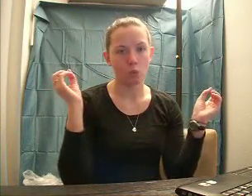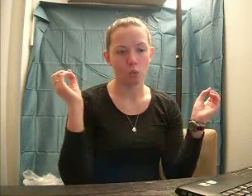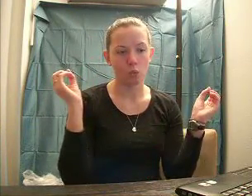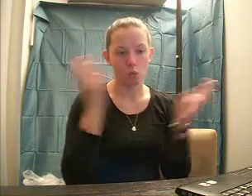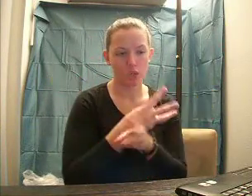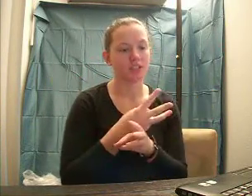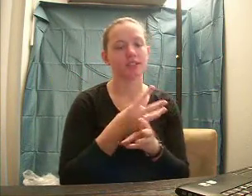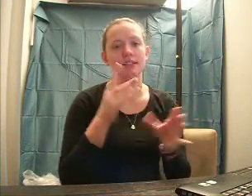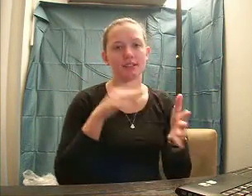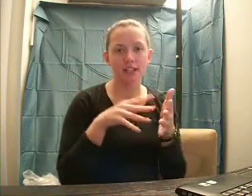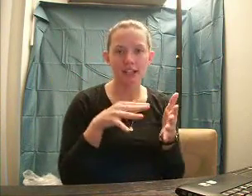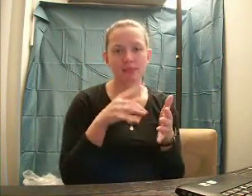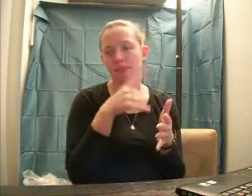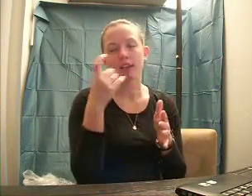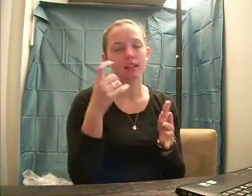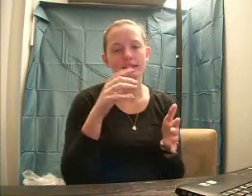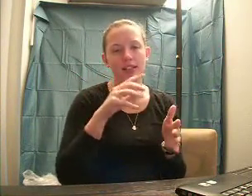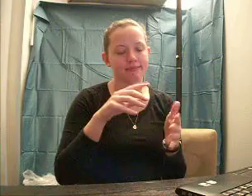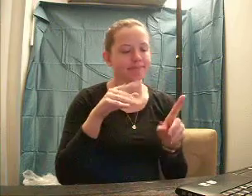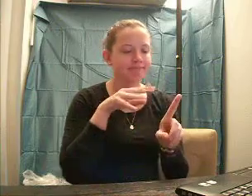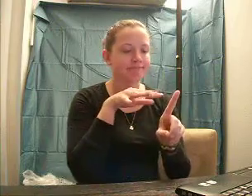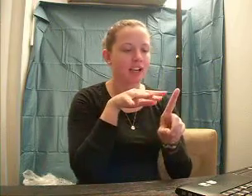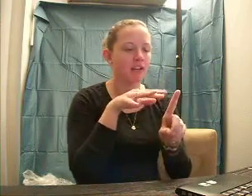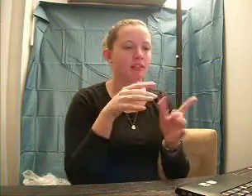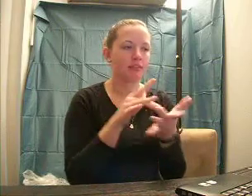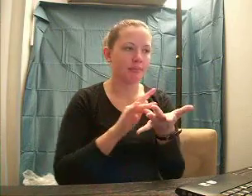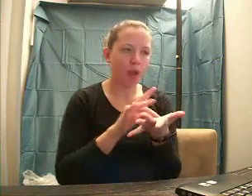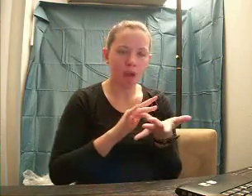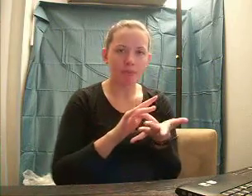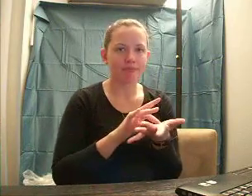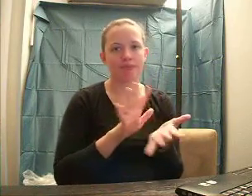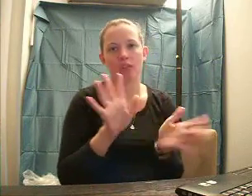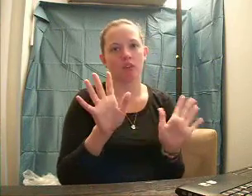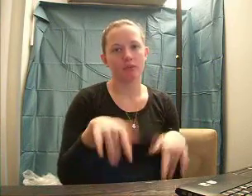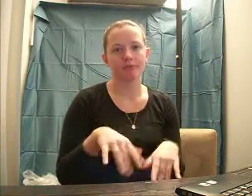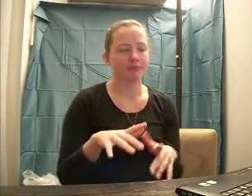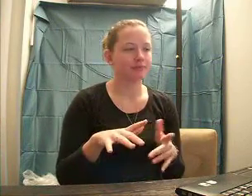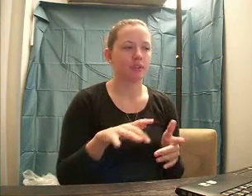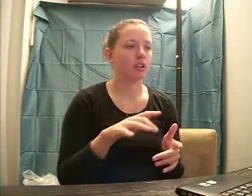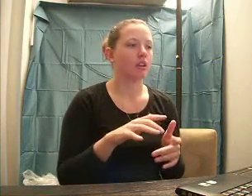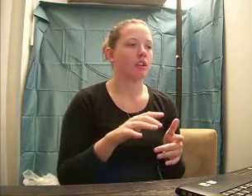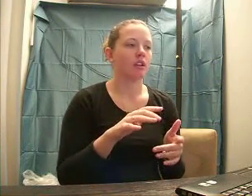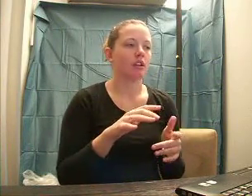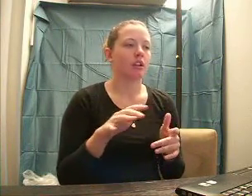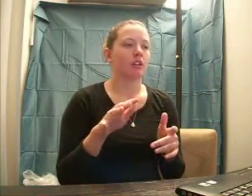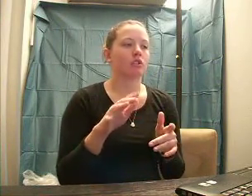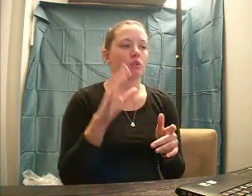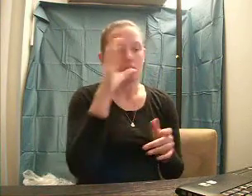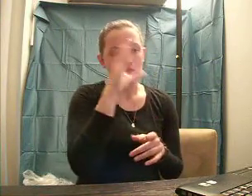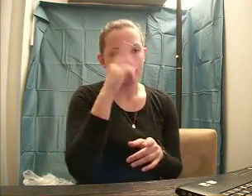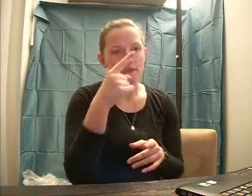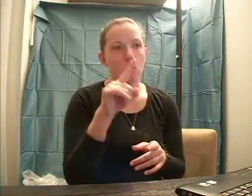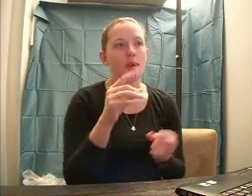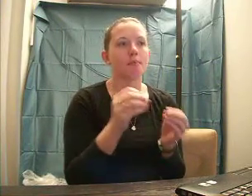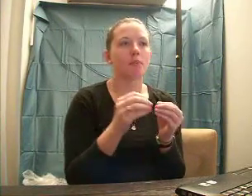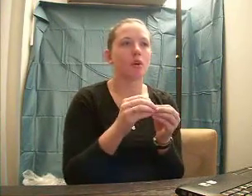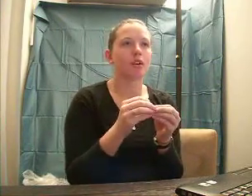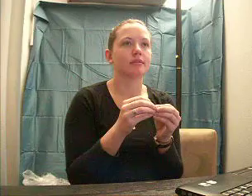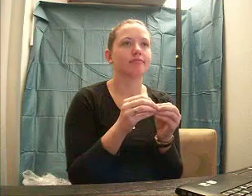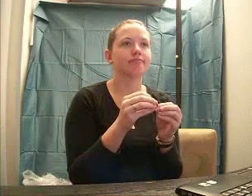the tickle section of the palm comes and goes, you need large numbers of subjects in these stars, making them significant. So we were looking for a much more objective way to assess